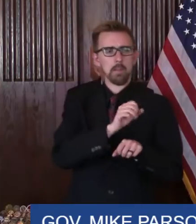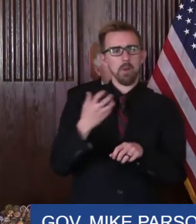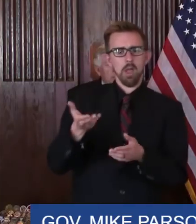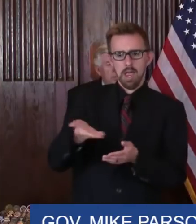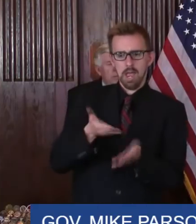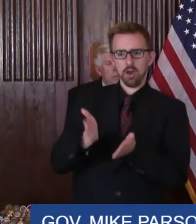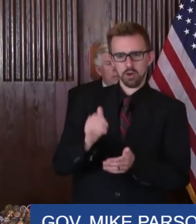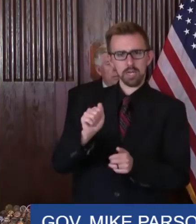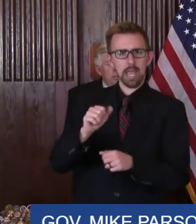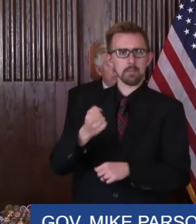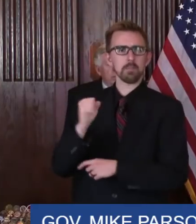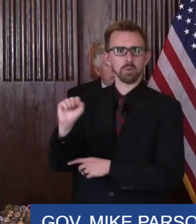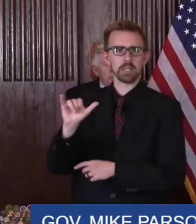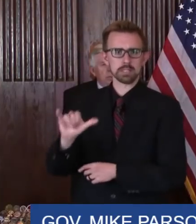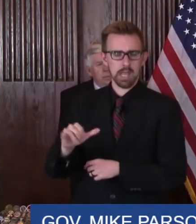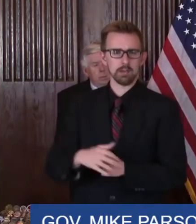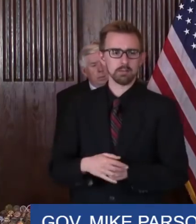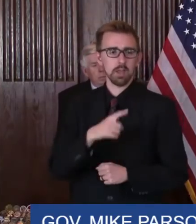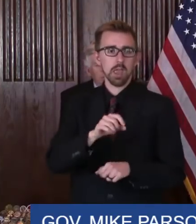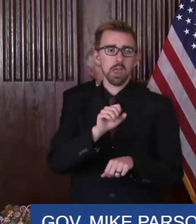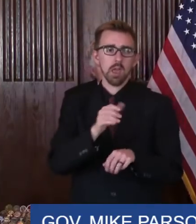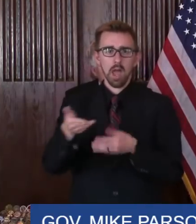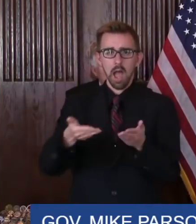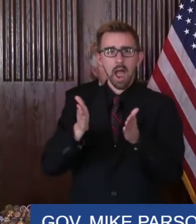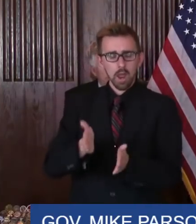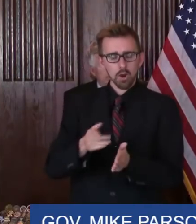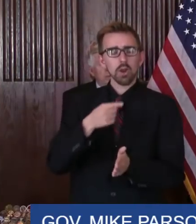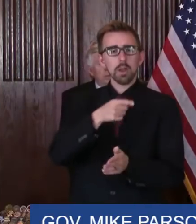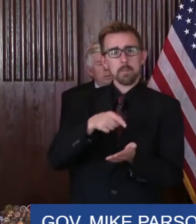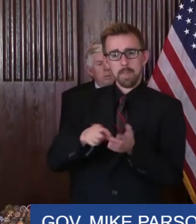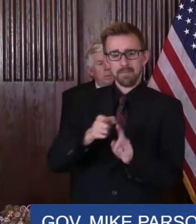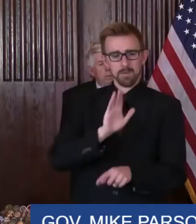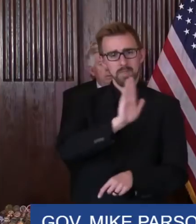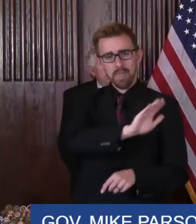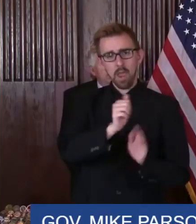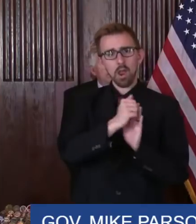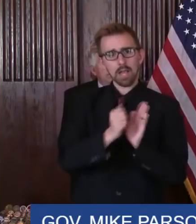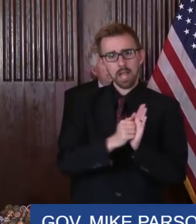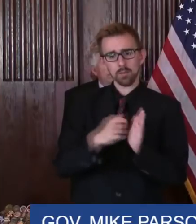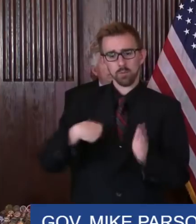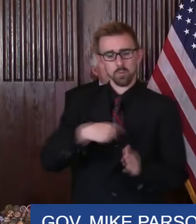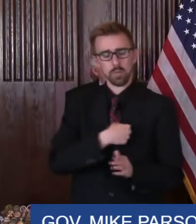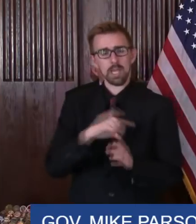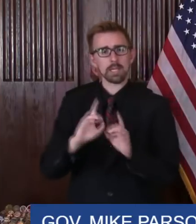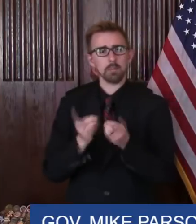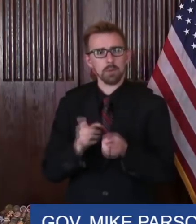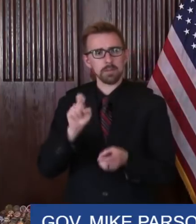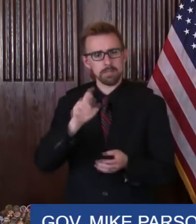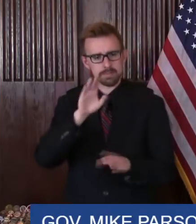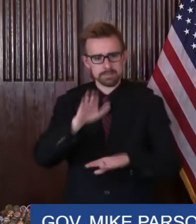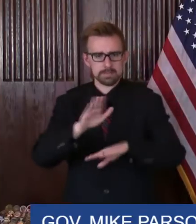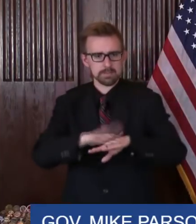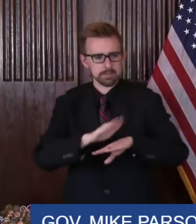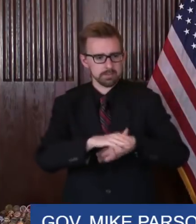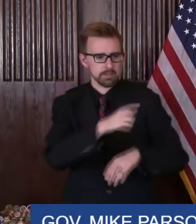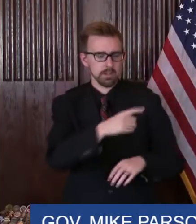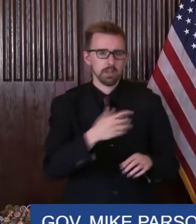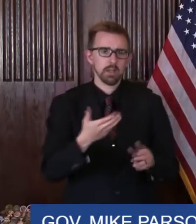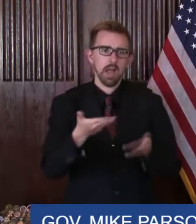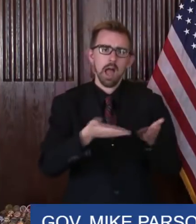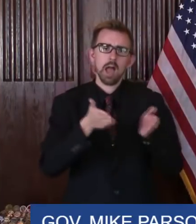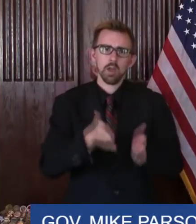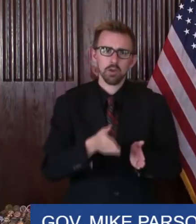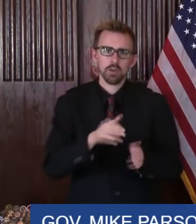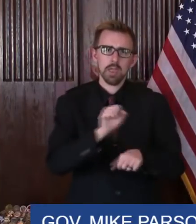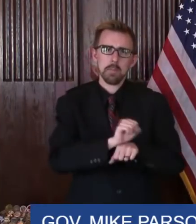claim. In fact, because employers pay unemployment out of their accounts, we at the department have to notify employers and give them an